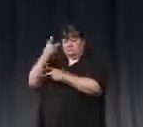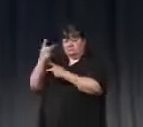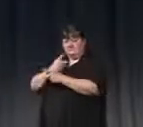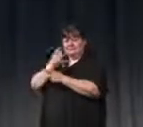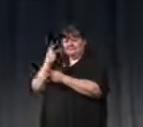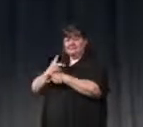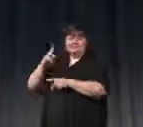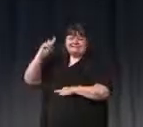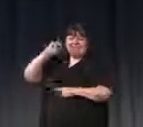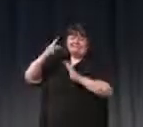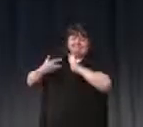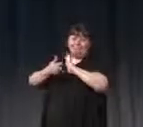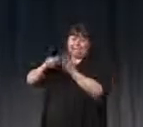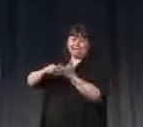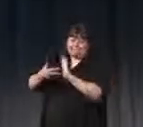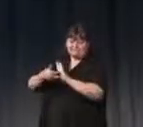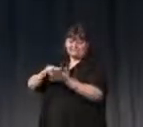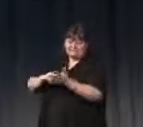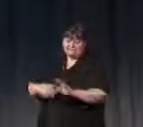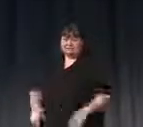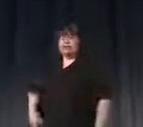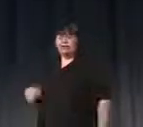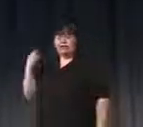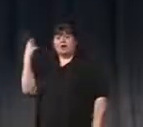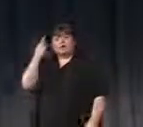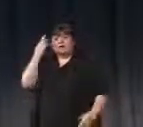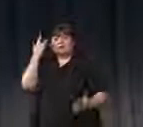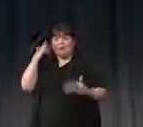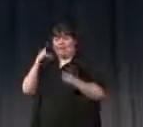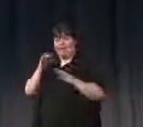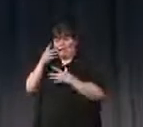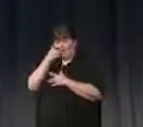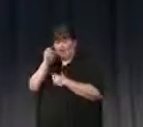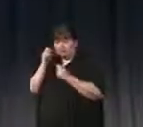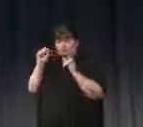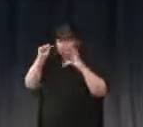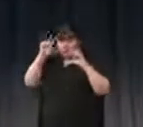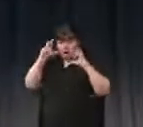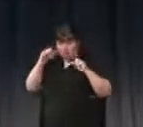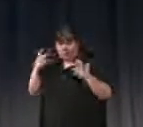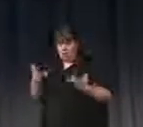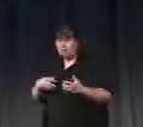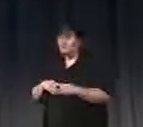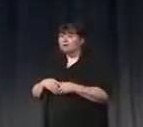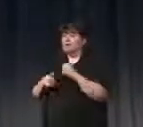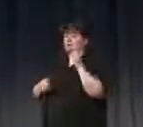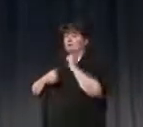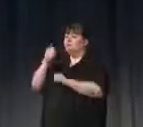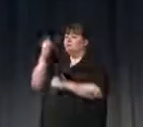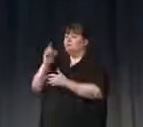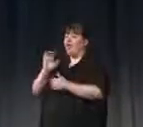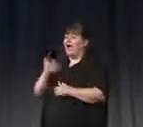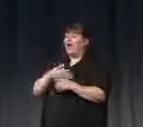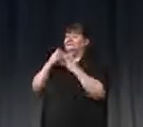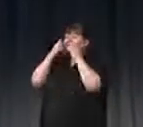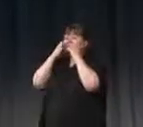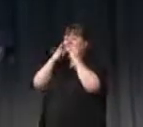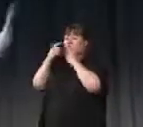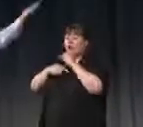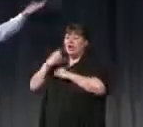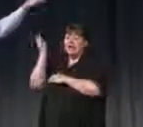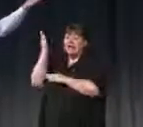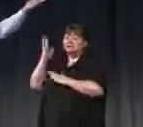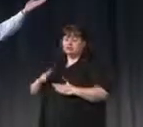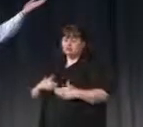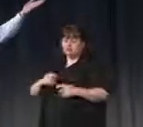world from sound. And the reason that that is really interesting and remarkable is that most of the things that we care about as listeners are